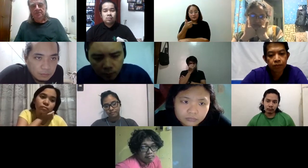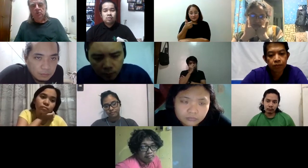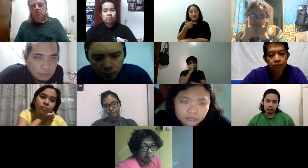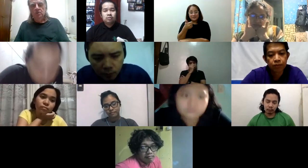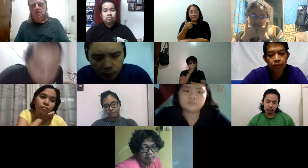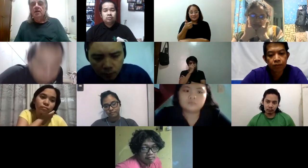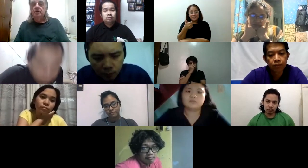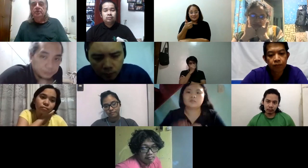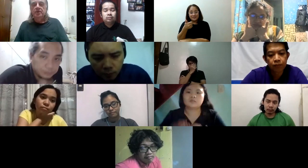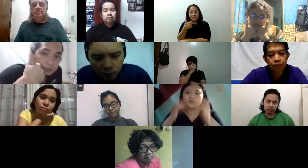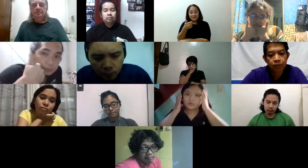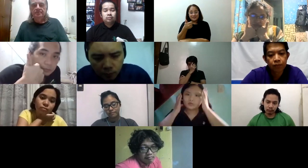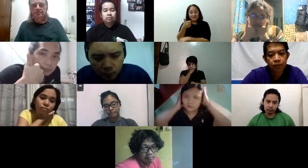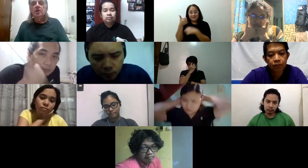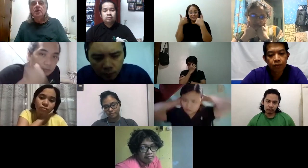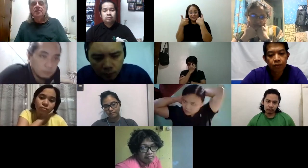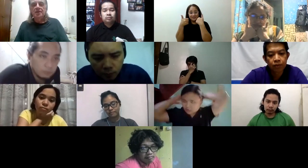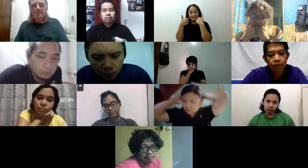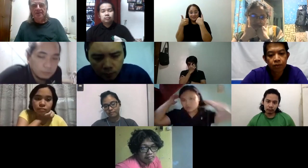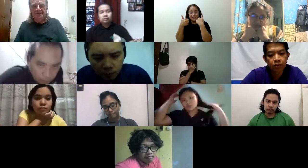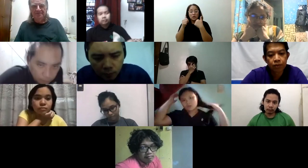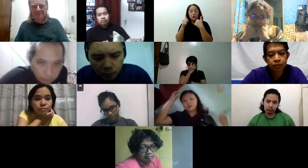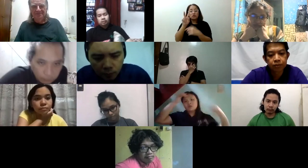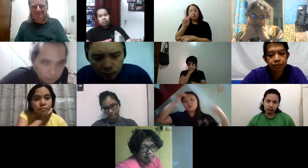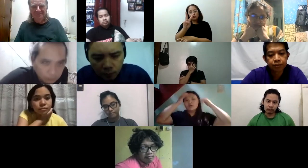2 o'clock your time, 1 o'clock my time.